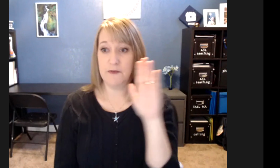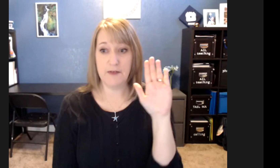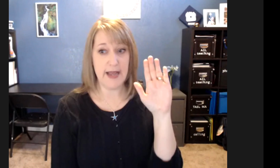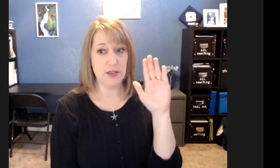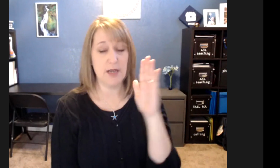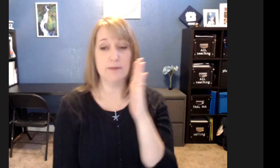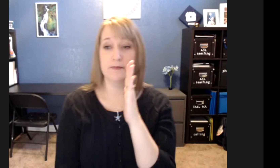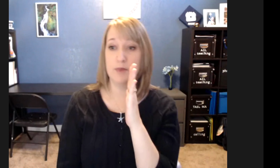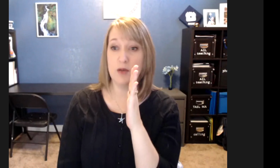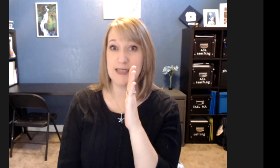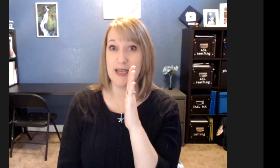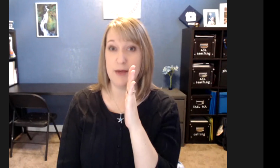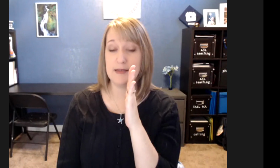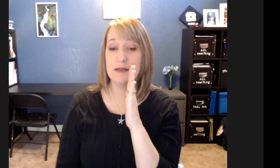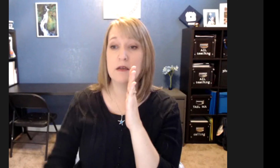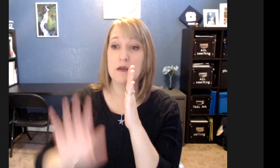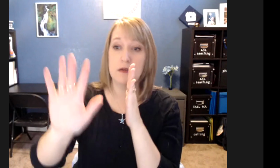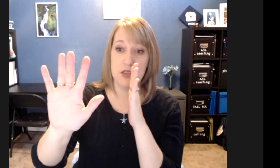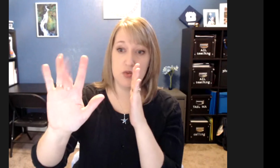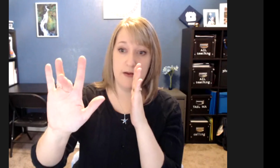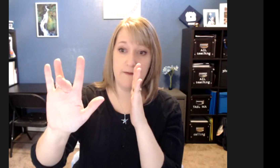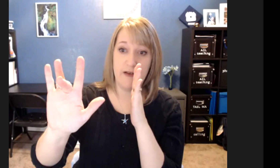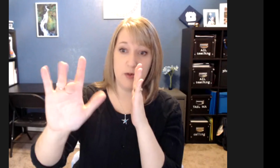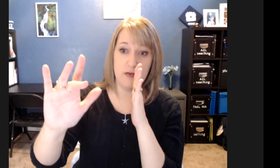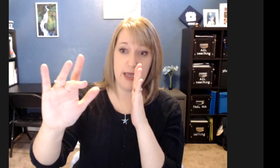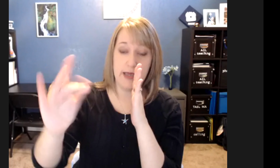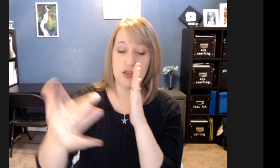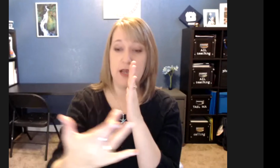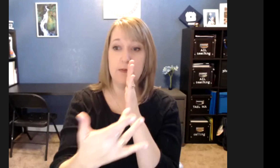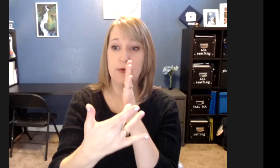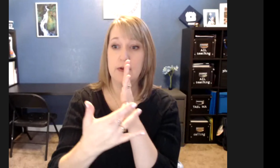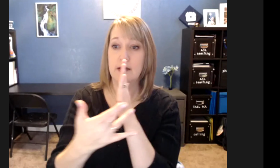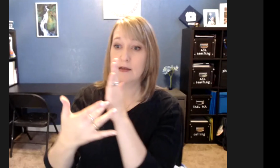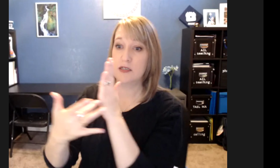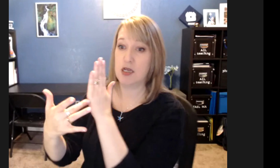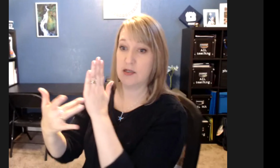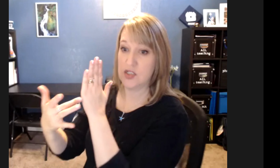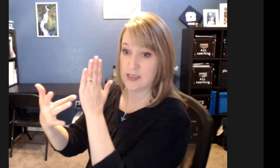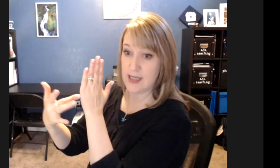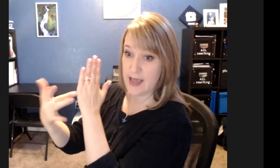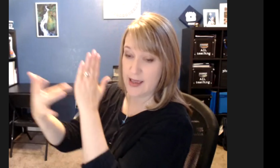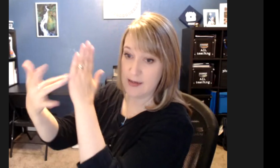flat hand shape, palm sideways. 25 birthday hand shape, touches the